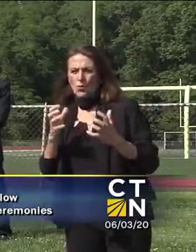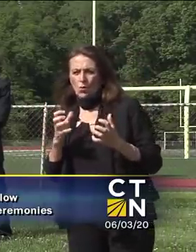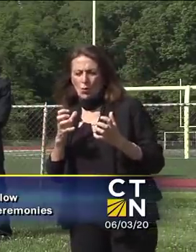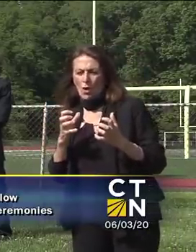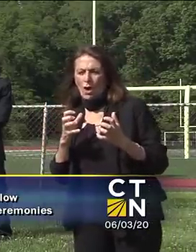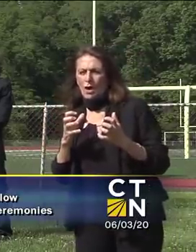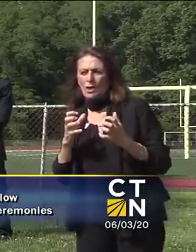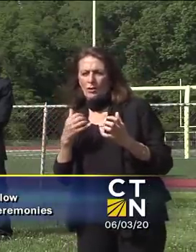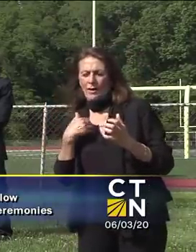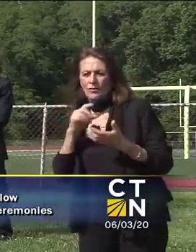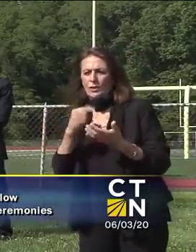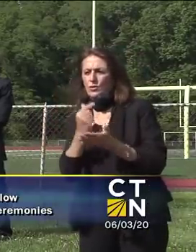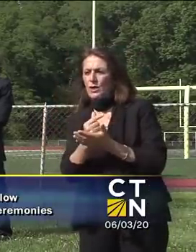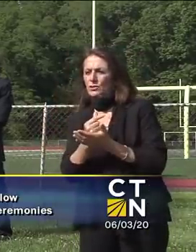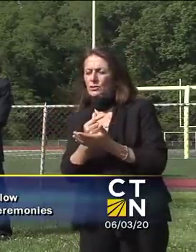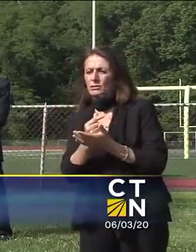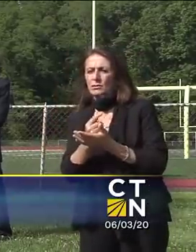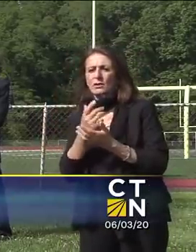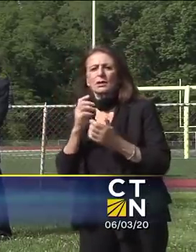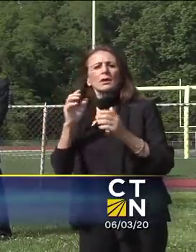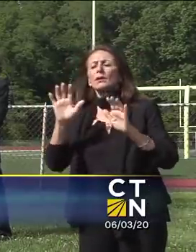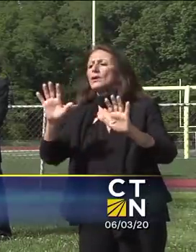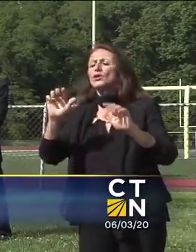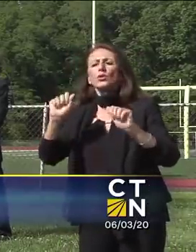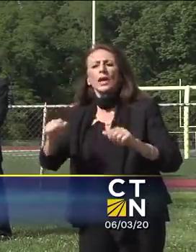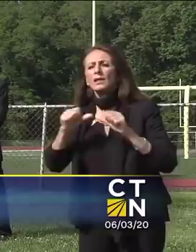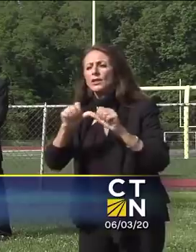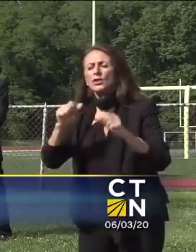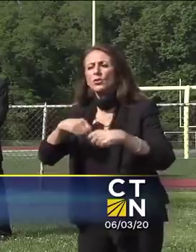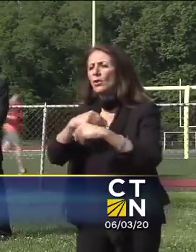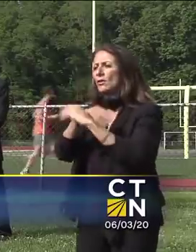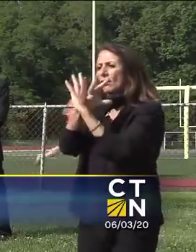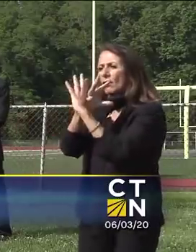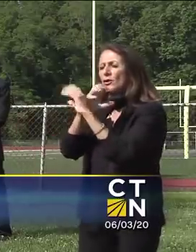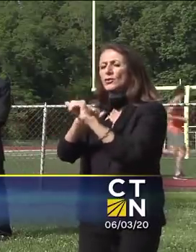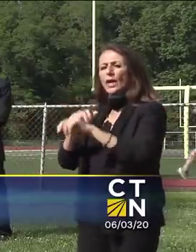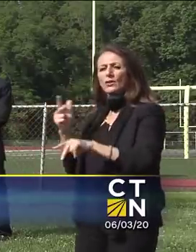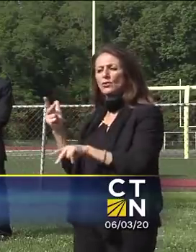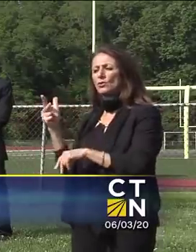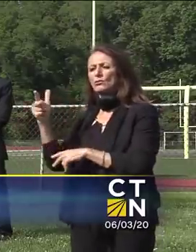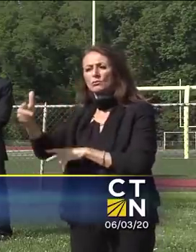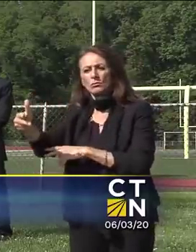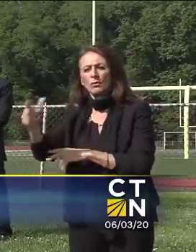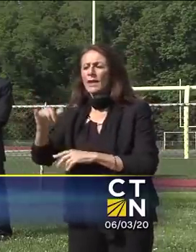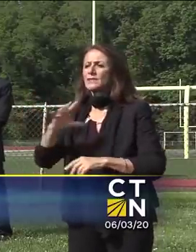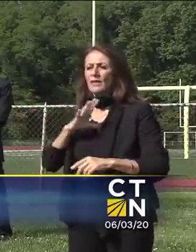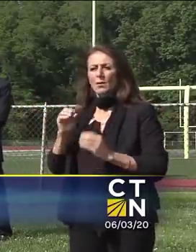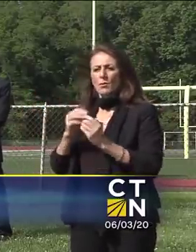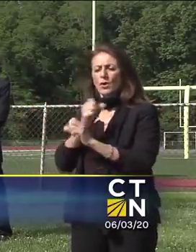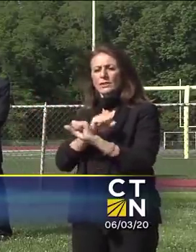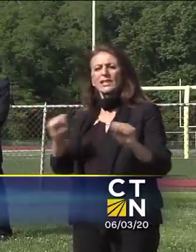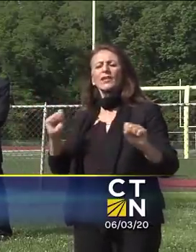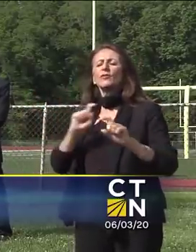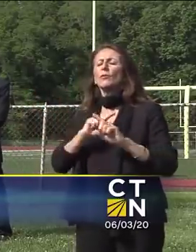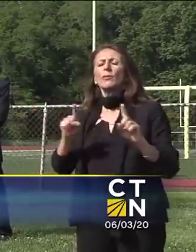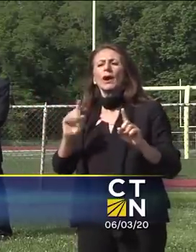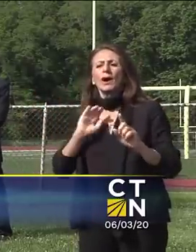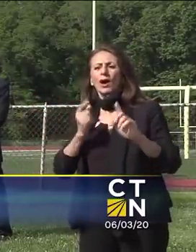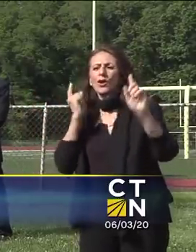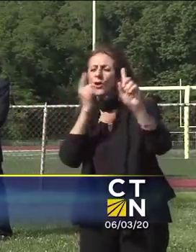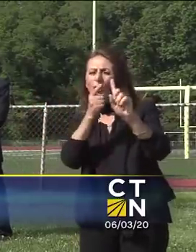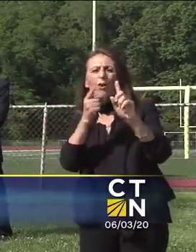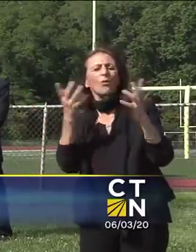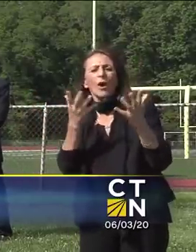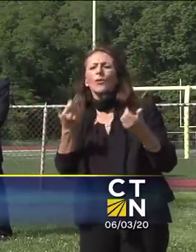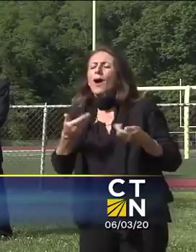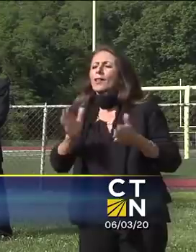go. Look, there's nothing wrong with a Zoom graduation. There's nothing wrong with a drive-in graduation as well, and that's the safest. But we're trying to give people some